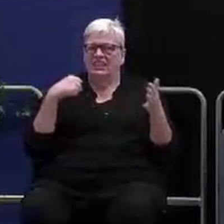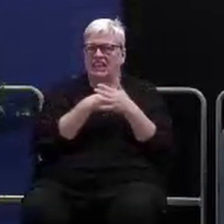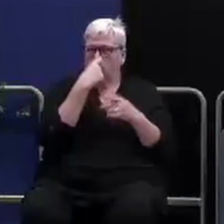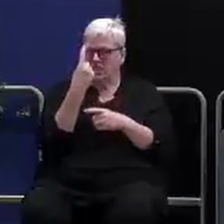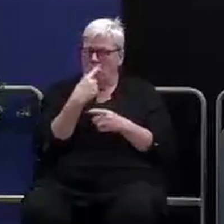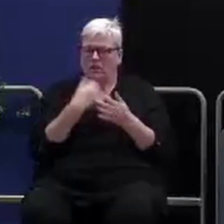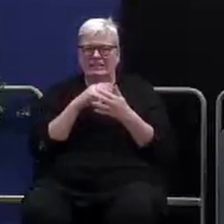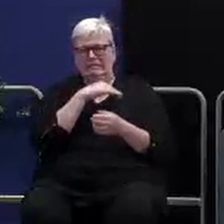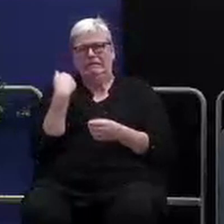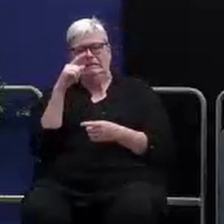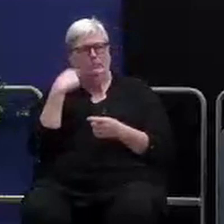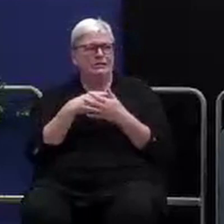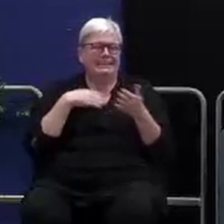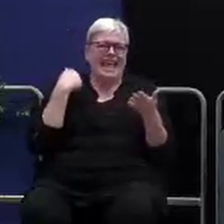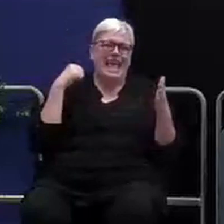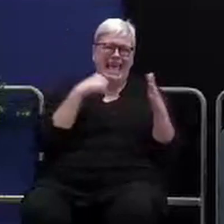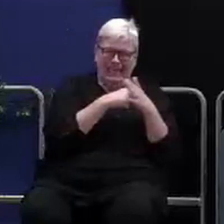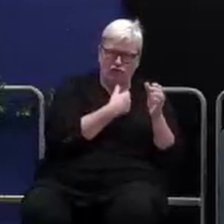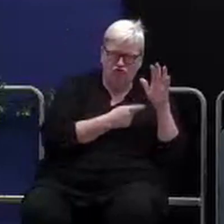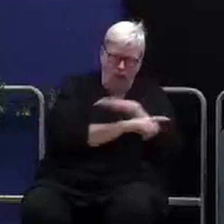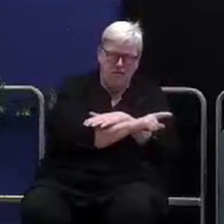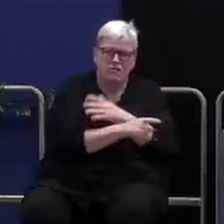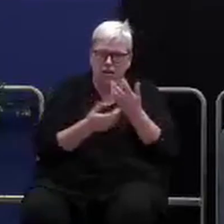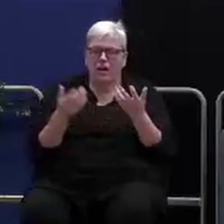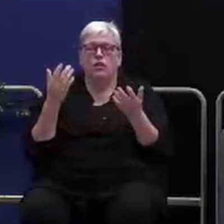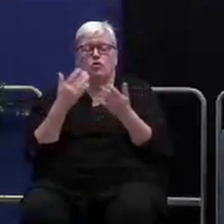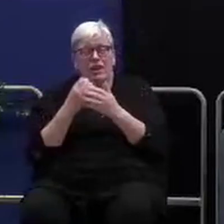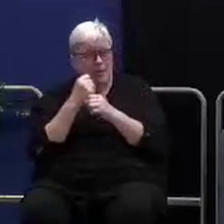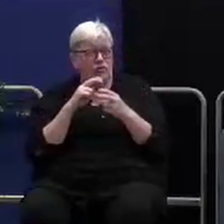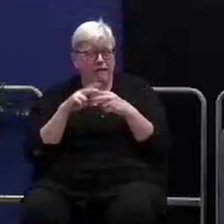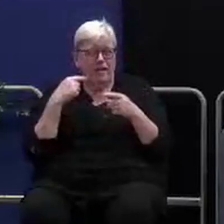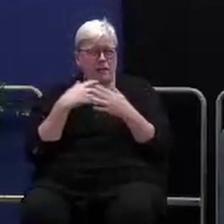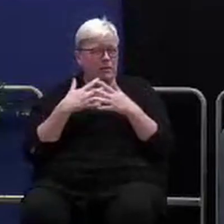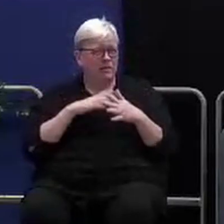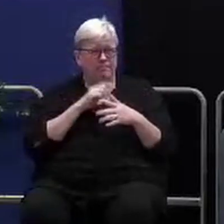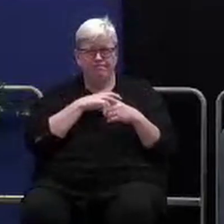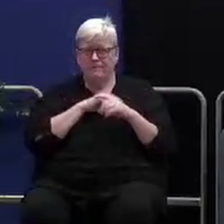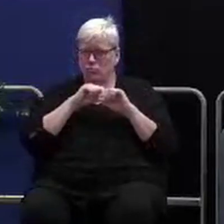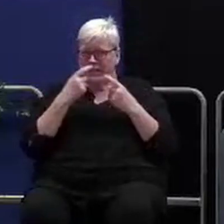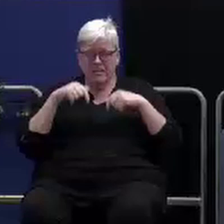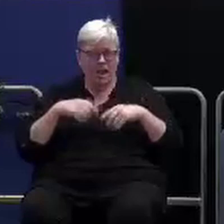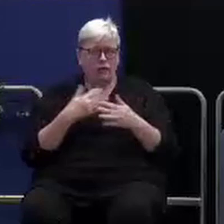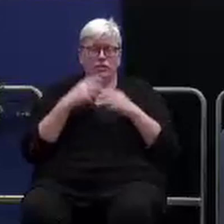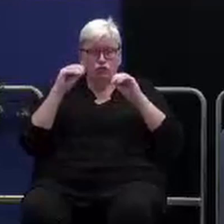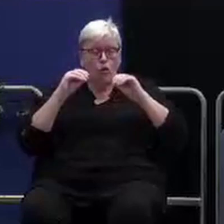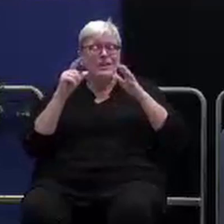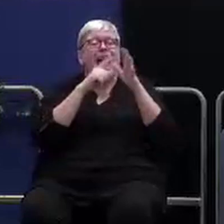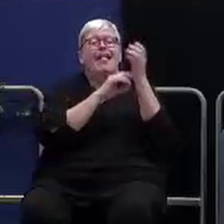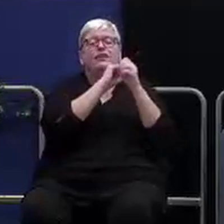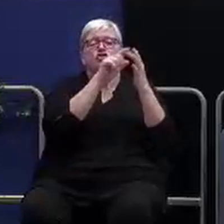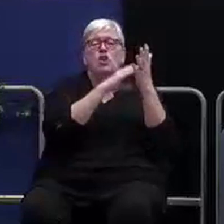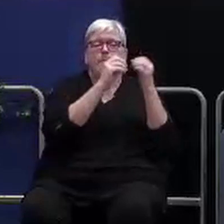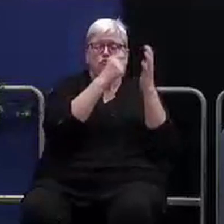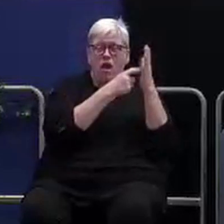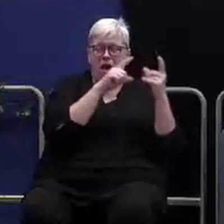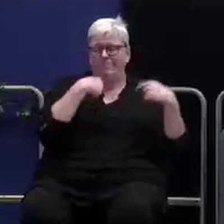my father cautiously confirms. Certainly my grandfather had a breakdown of some sort. He taught algebra, which neither my mother nor I